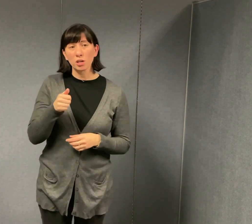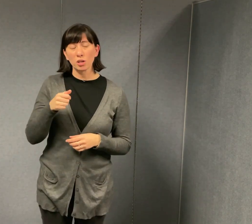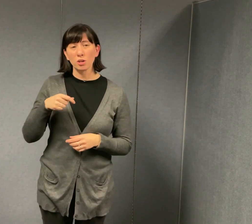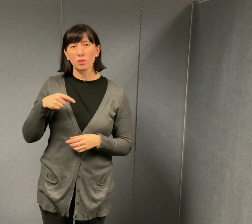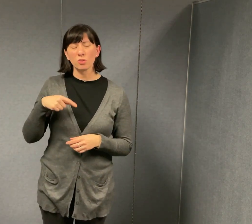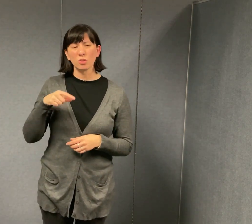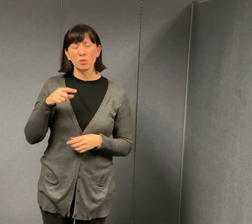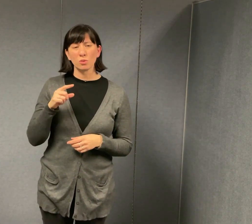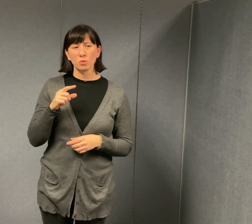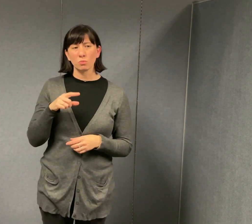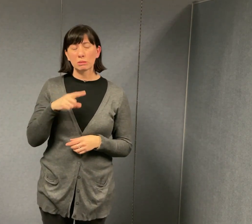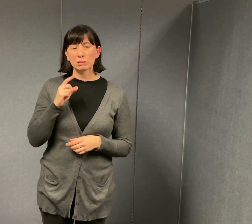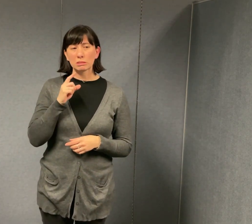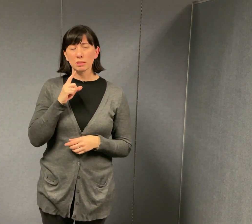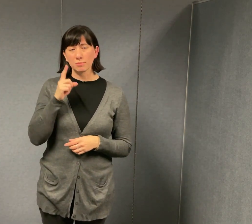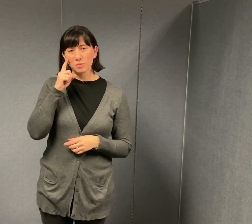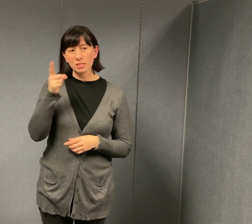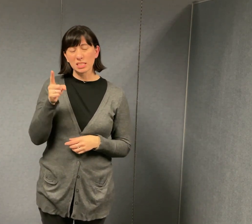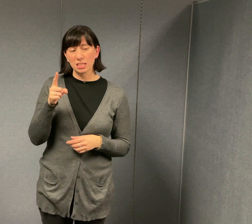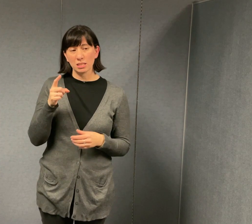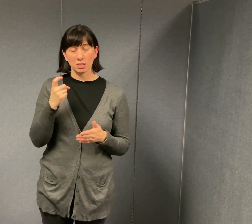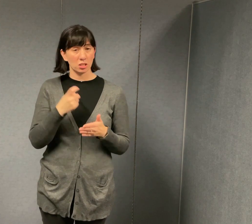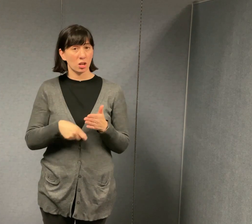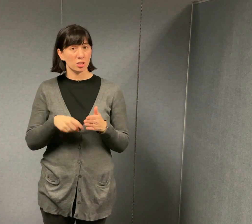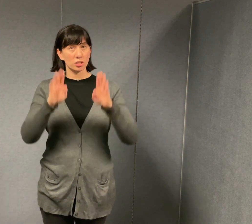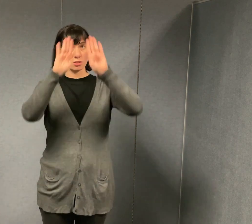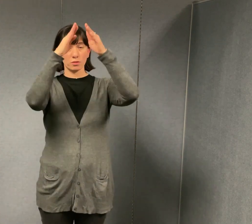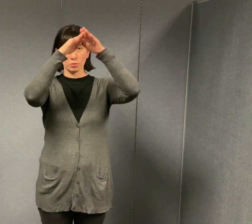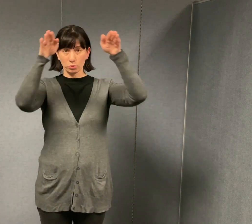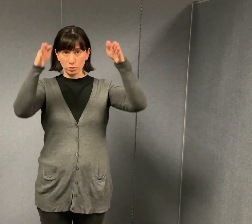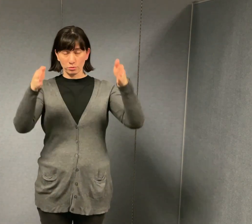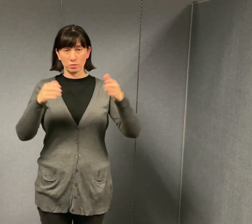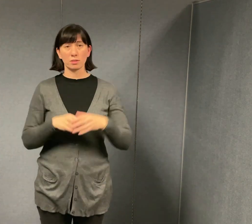cost, which will be fun because we'll use our new triangle formula.